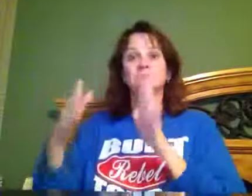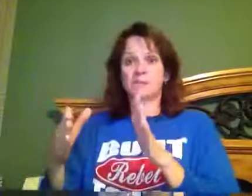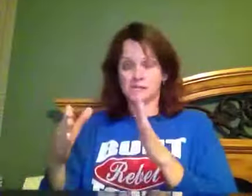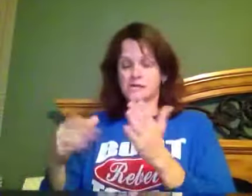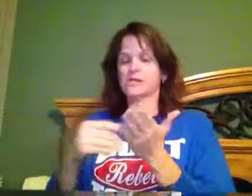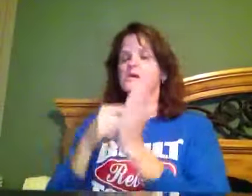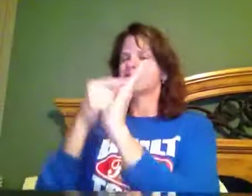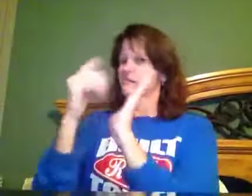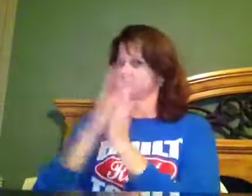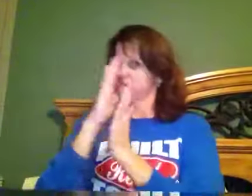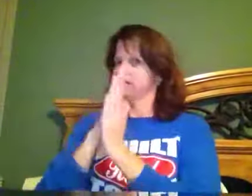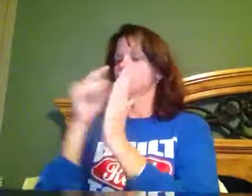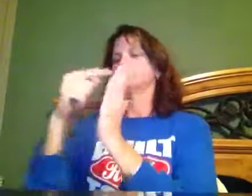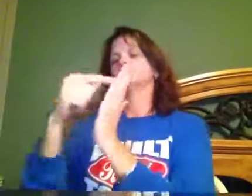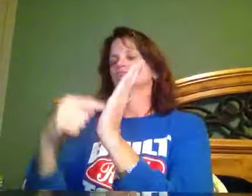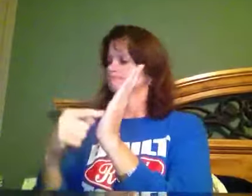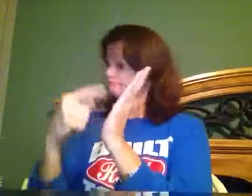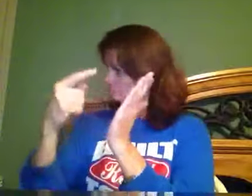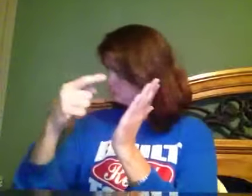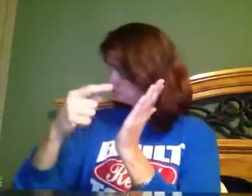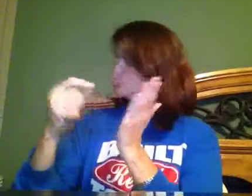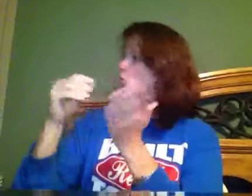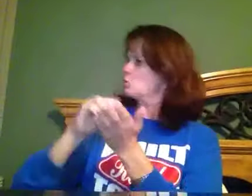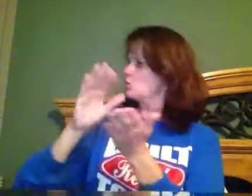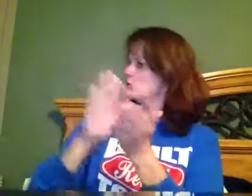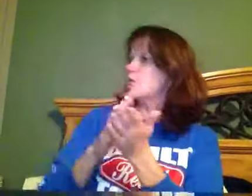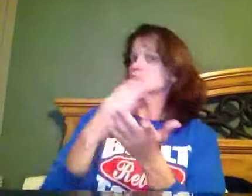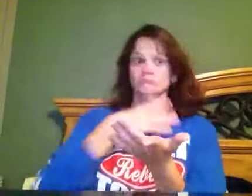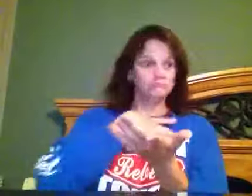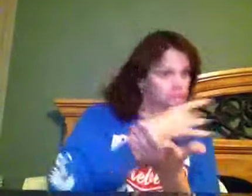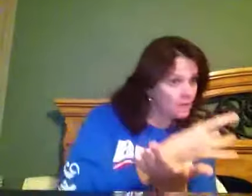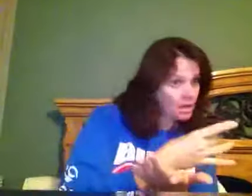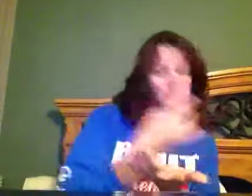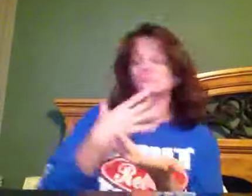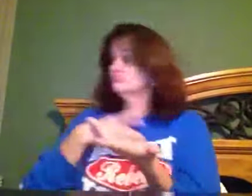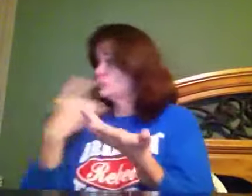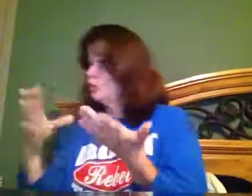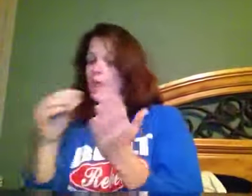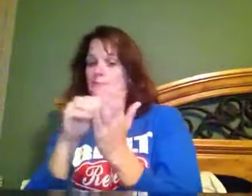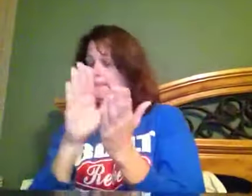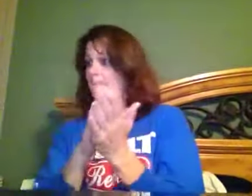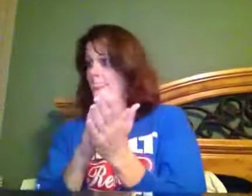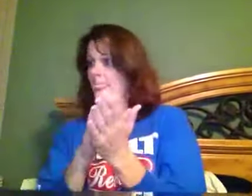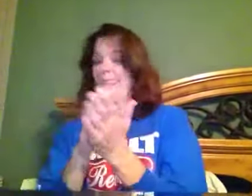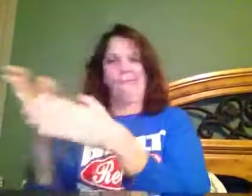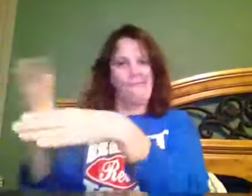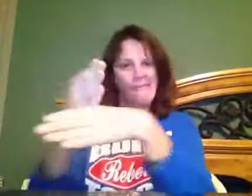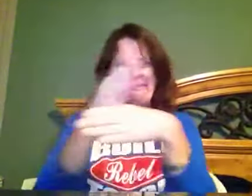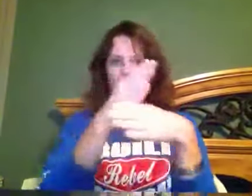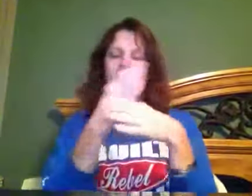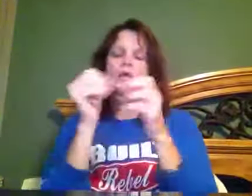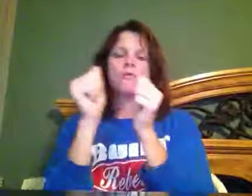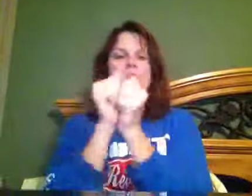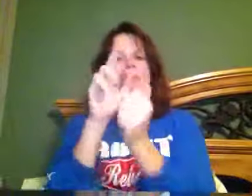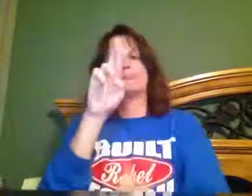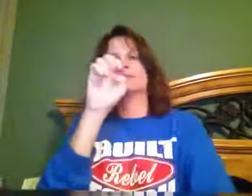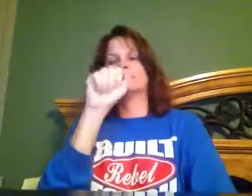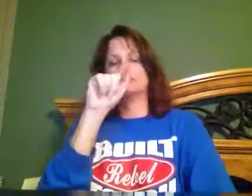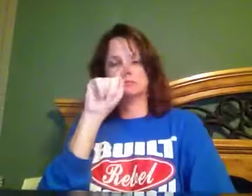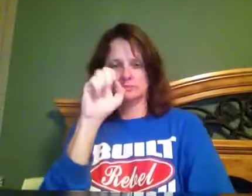to take notes of what you liked and what you didn't like. Share that information with your realtor so that the next time you go look at houses,